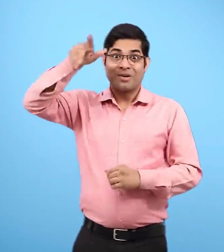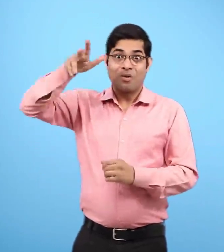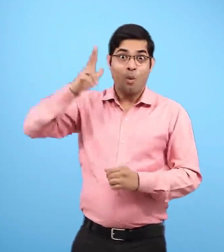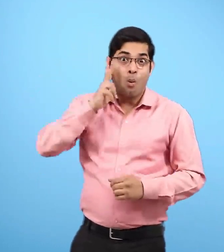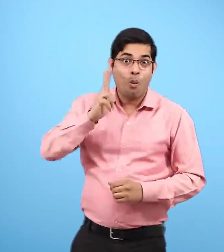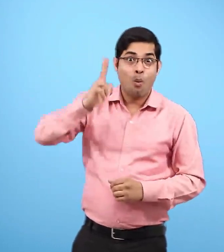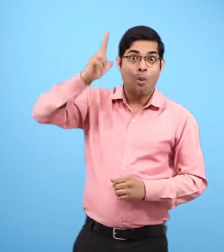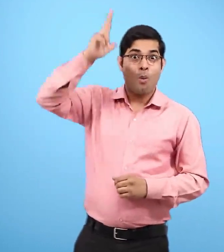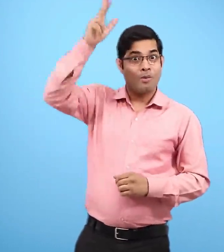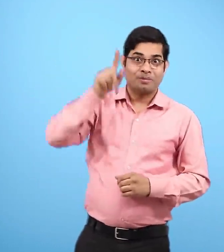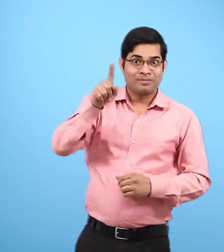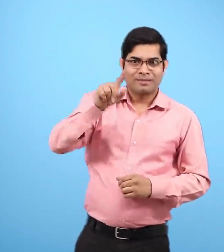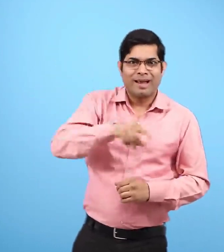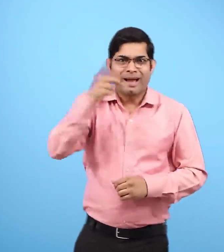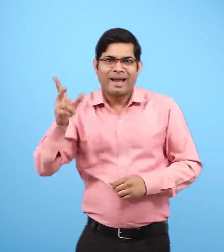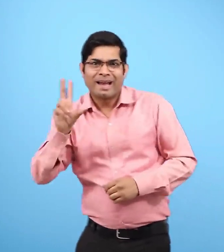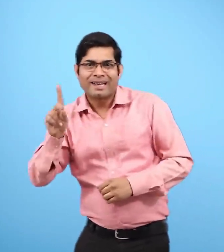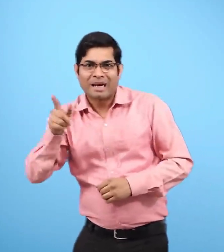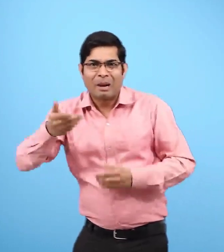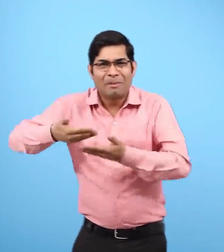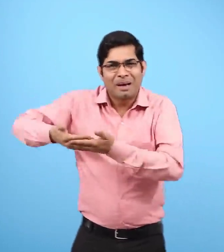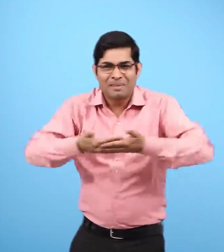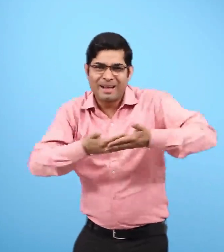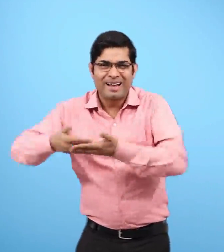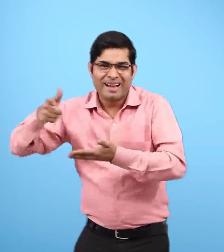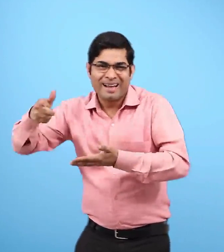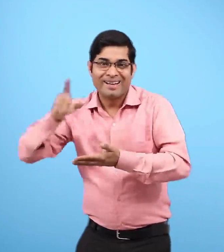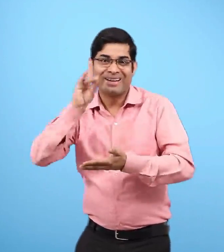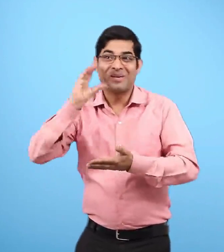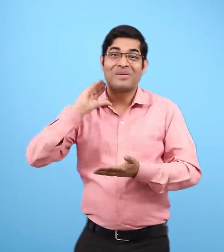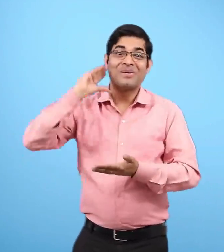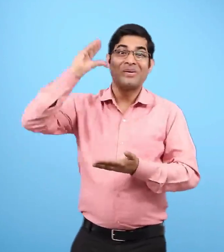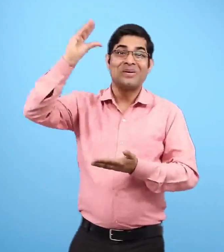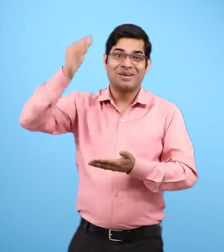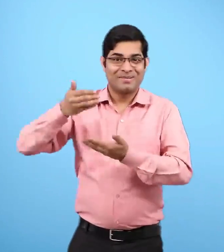shows one adult giraffe and one baby giraffe.